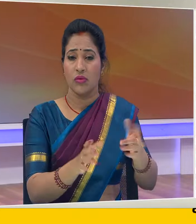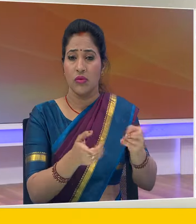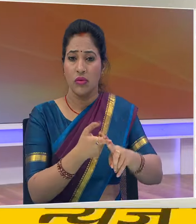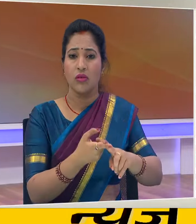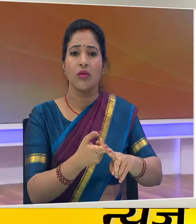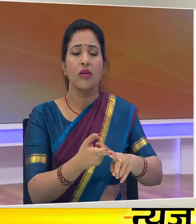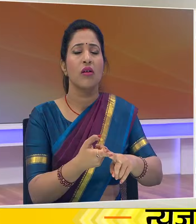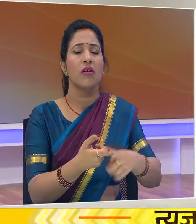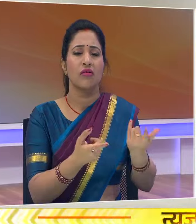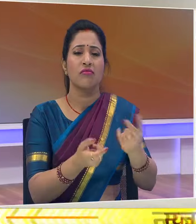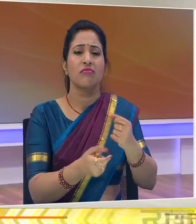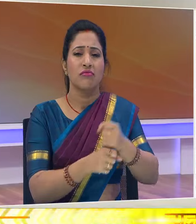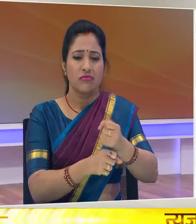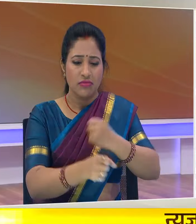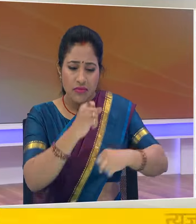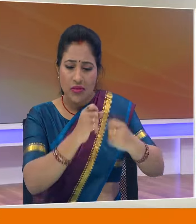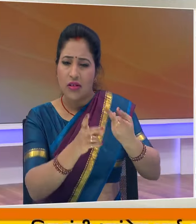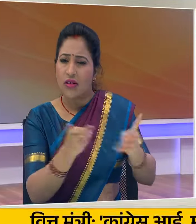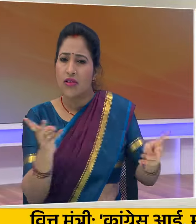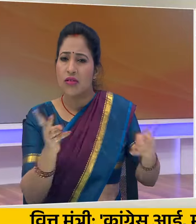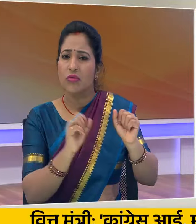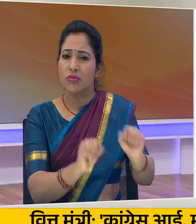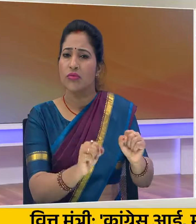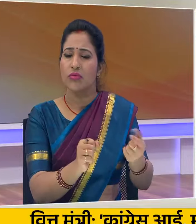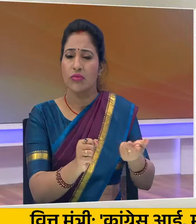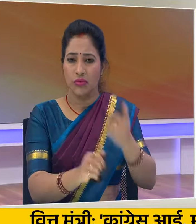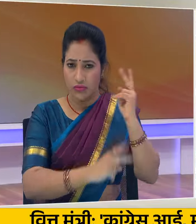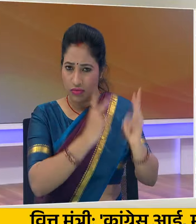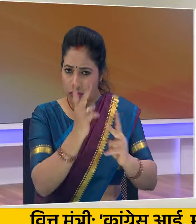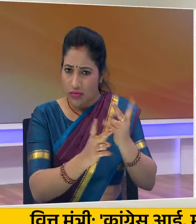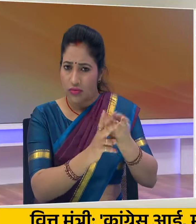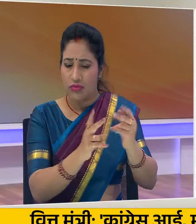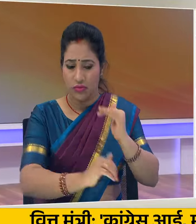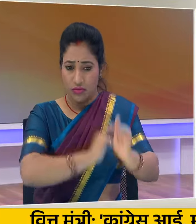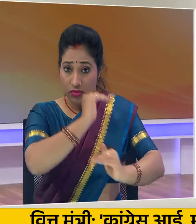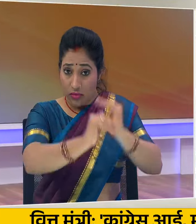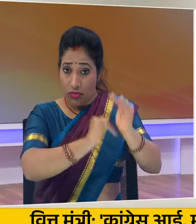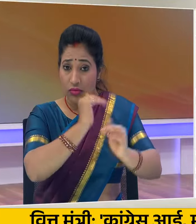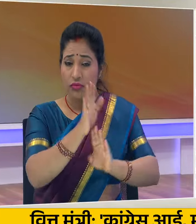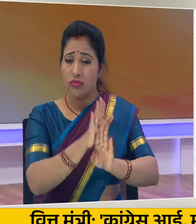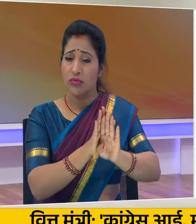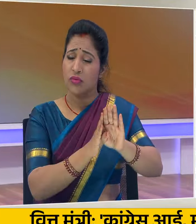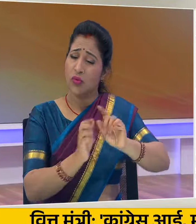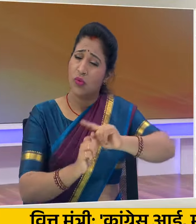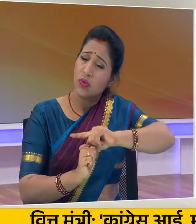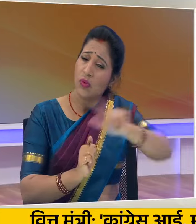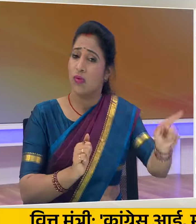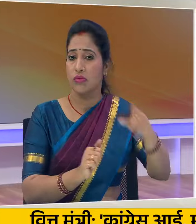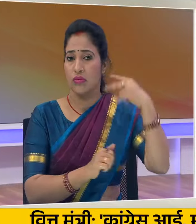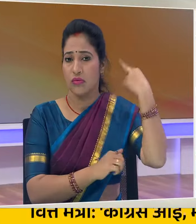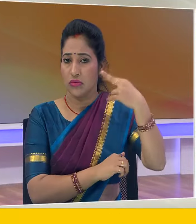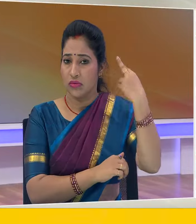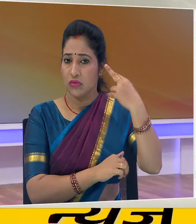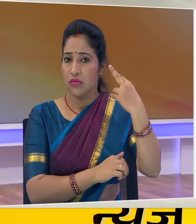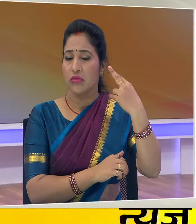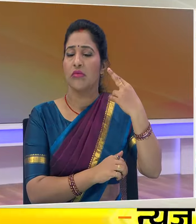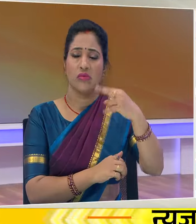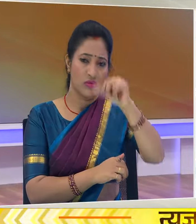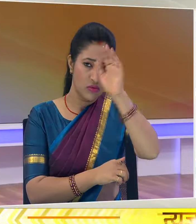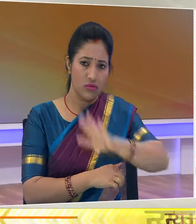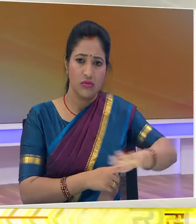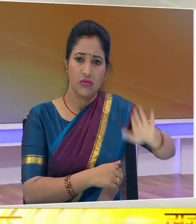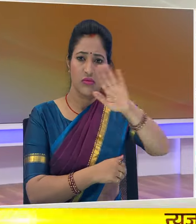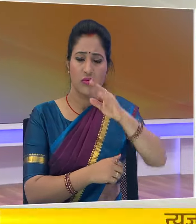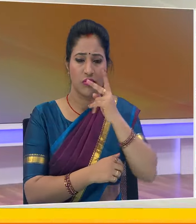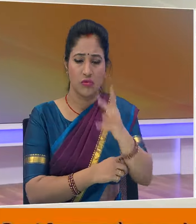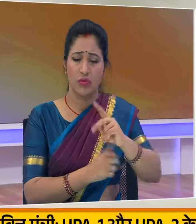geographical inclusivity through equitable development for all the regions in our country. So we are